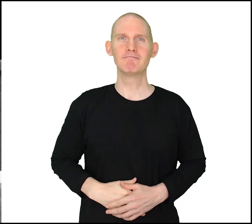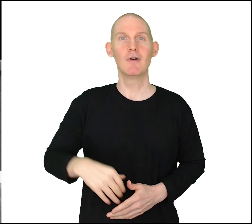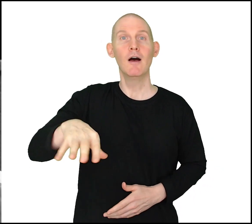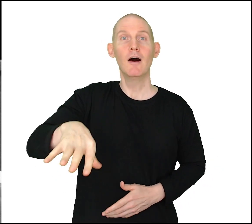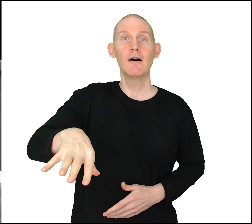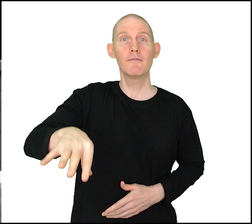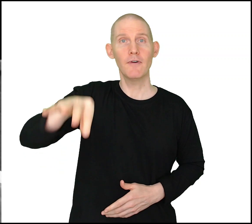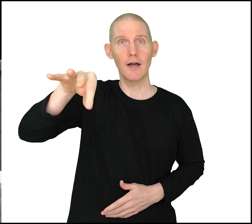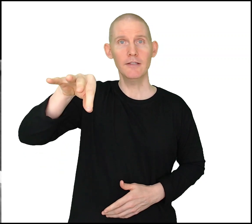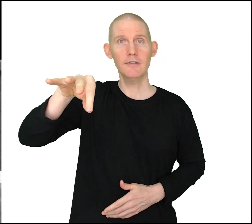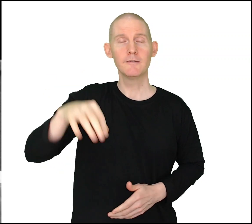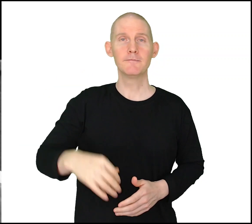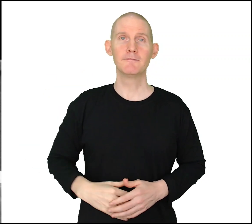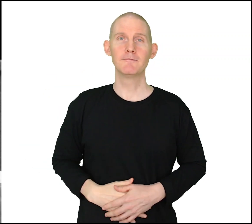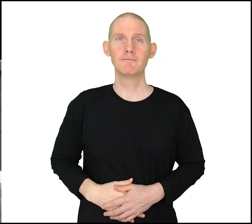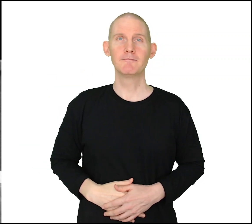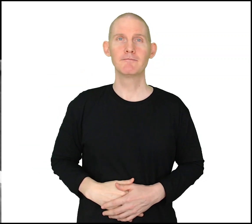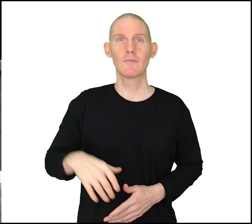go. Find.